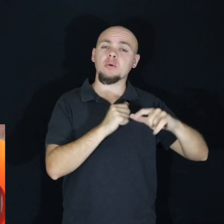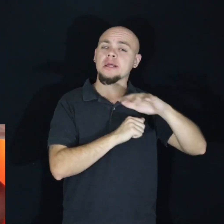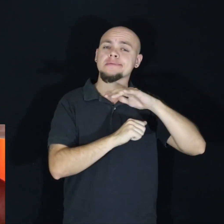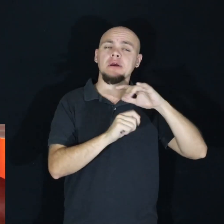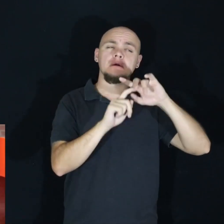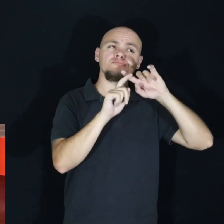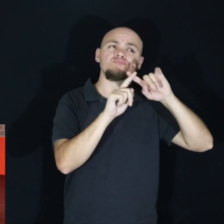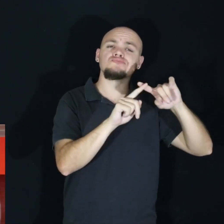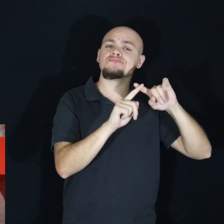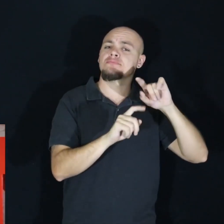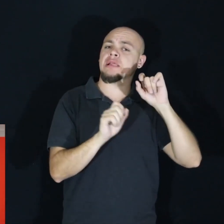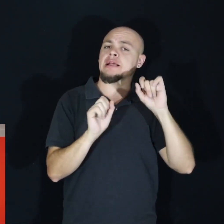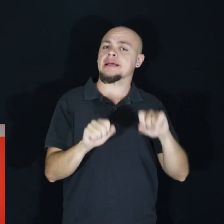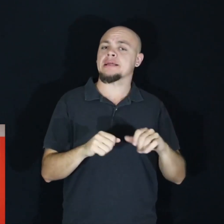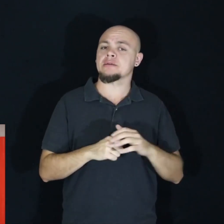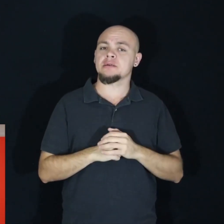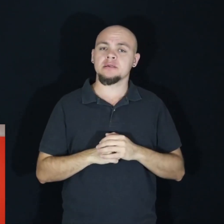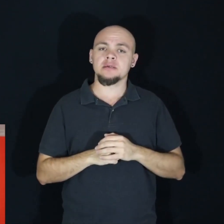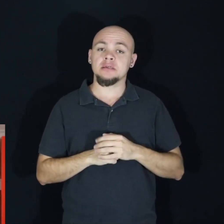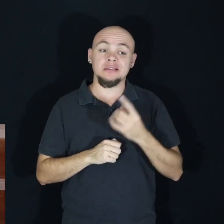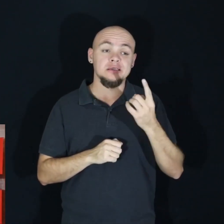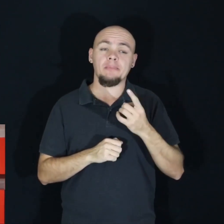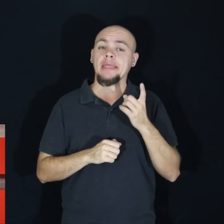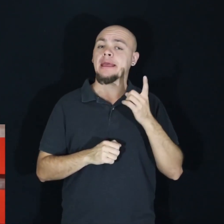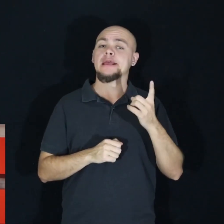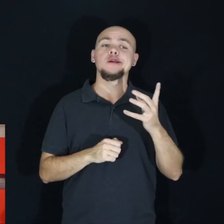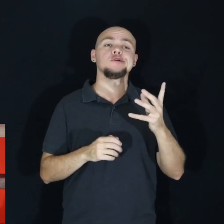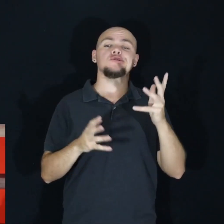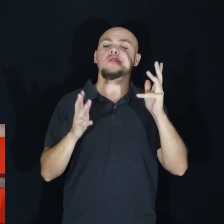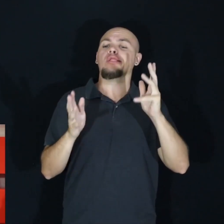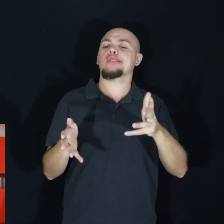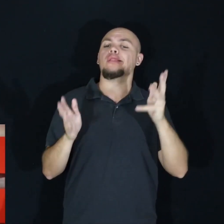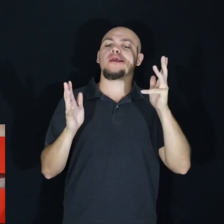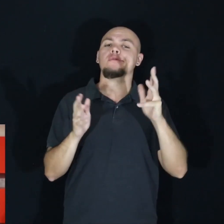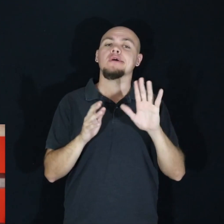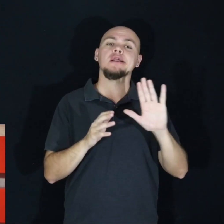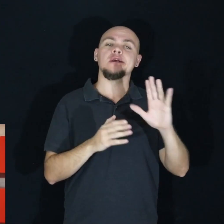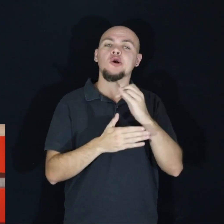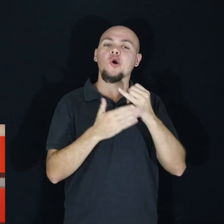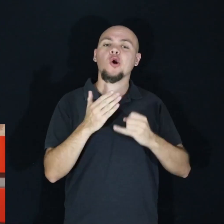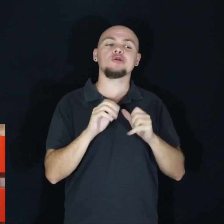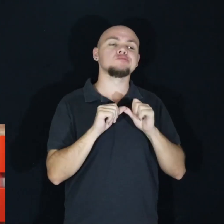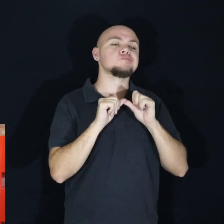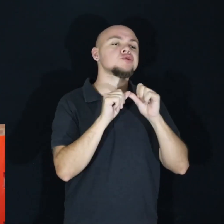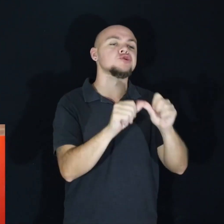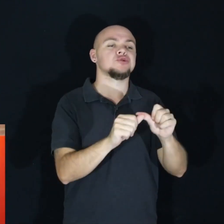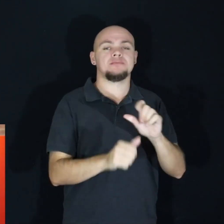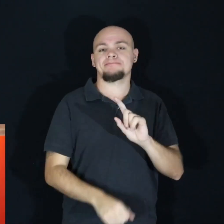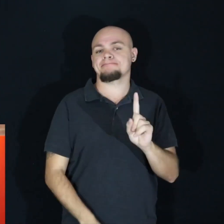him. It wasn't something that he could just abandon and push for his art.